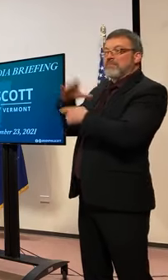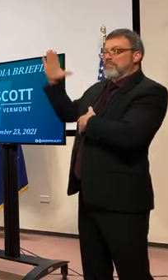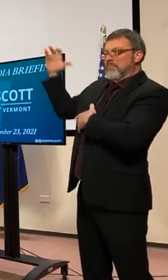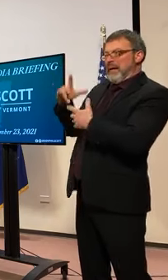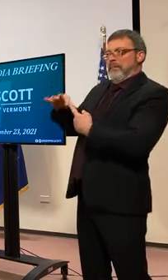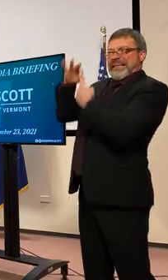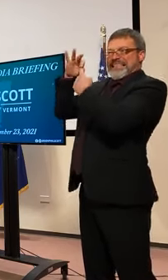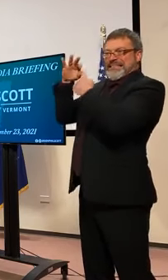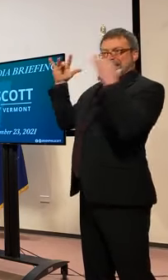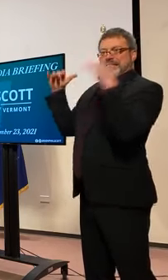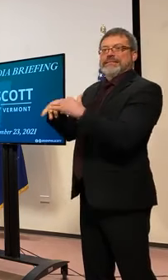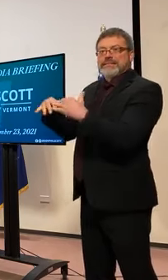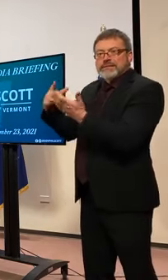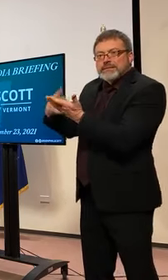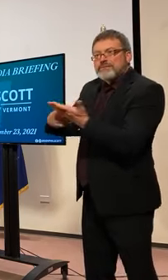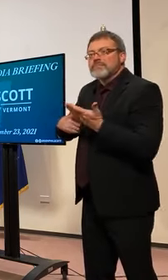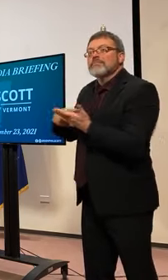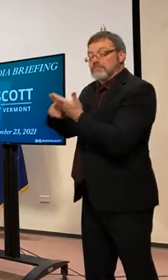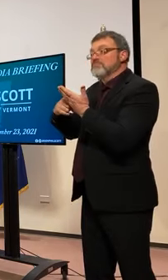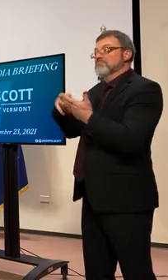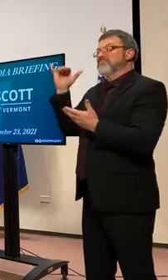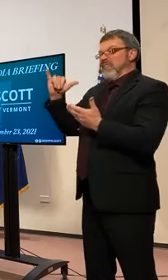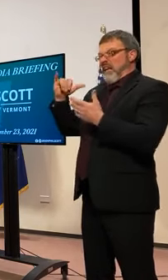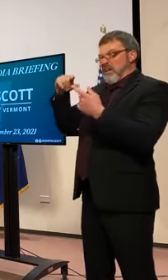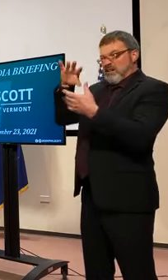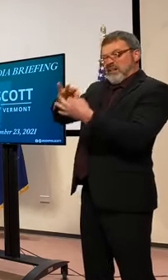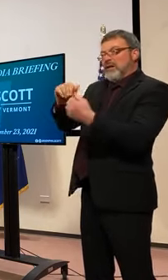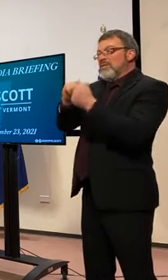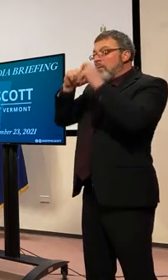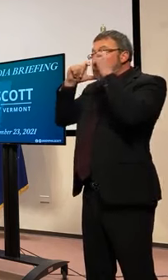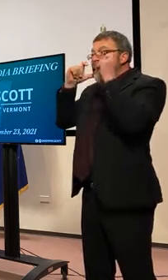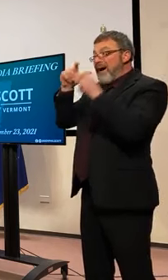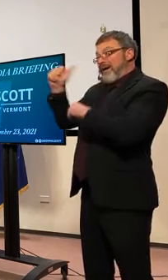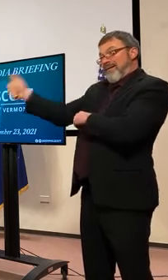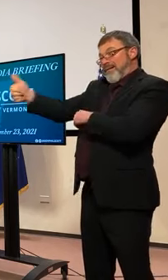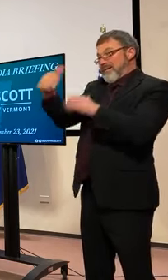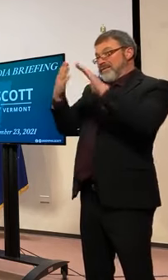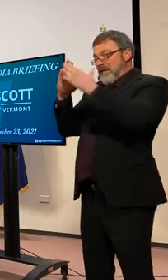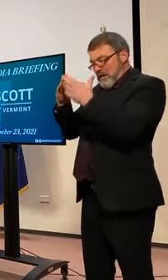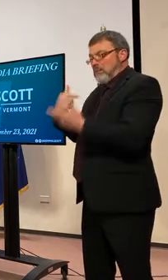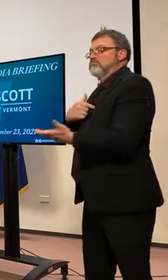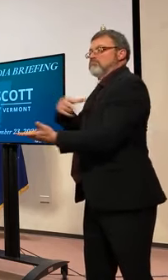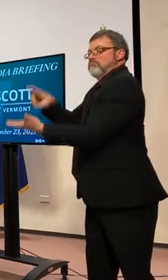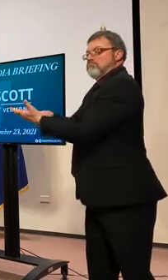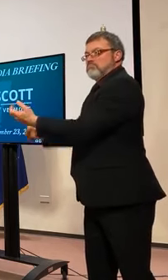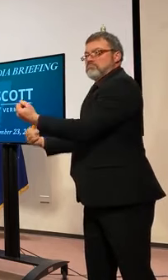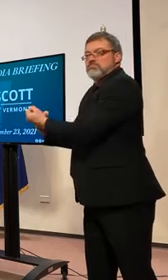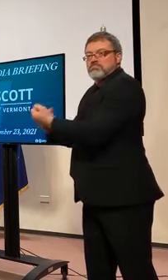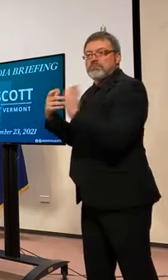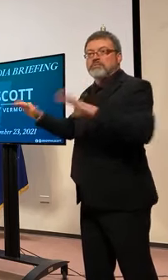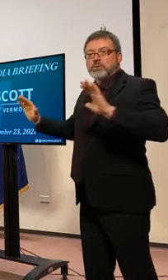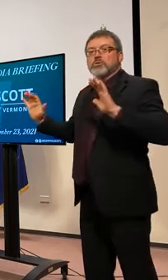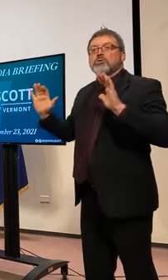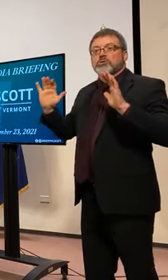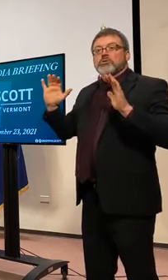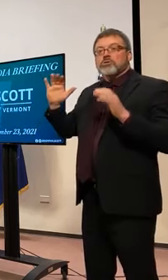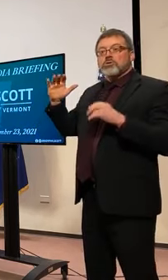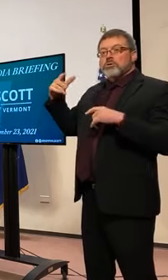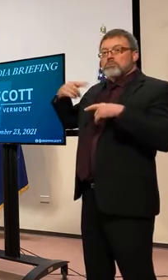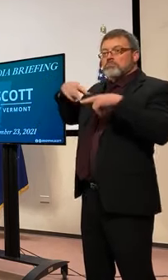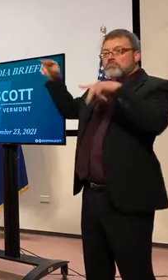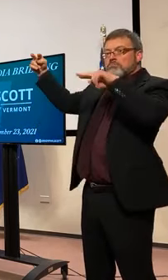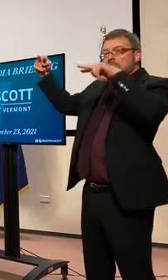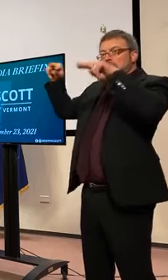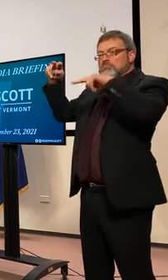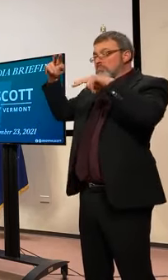I signed this morning, by the way, as a compromise between our extreme differences of opinion regarding COVID